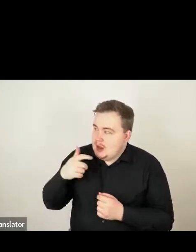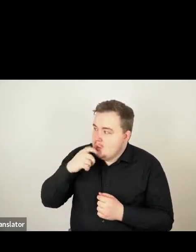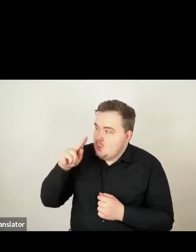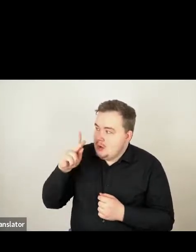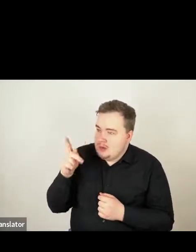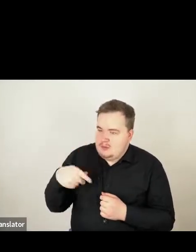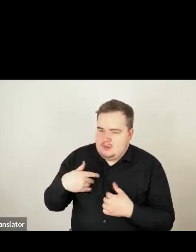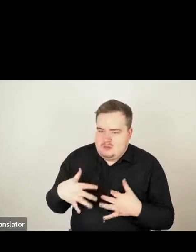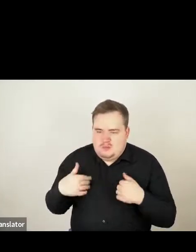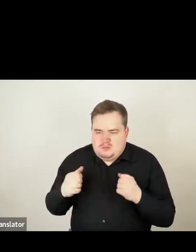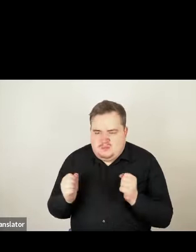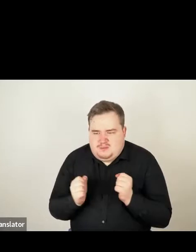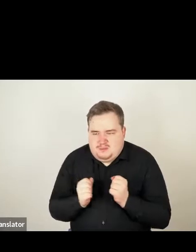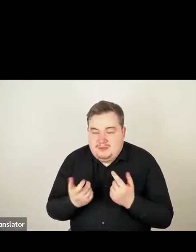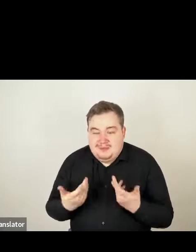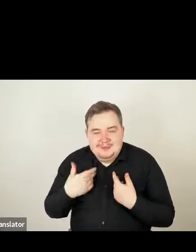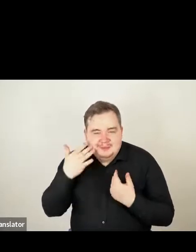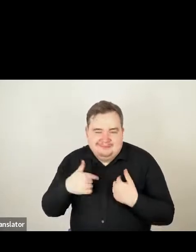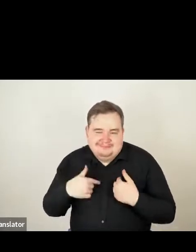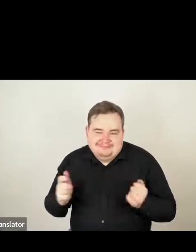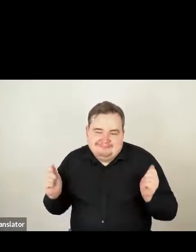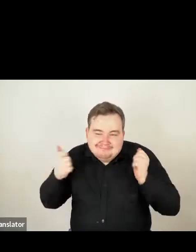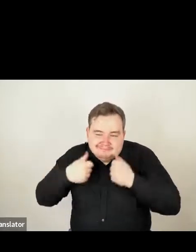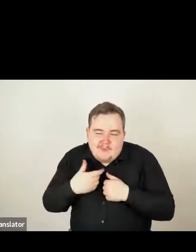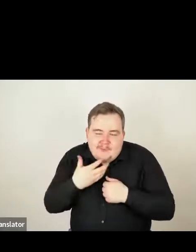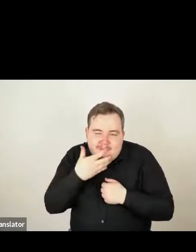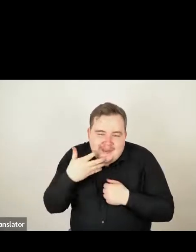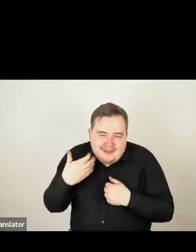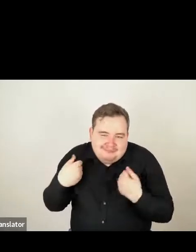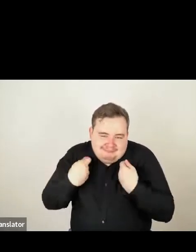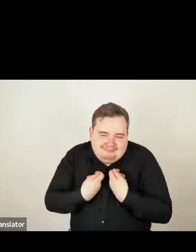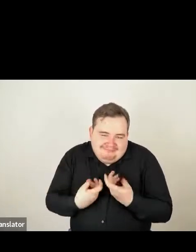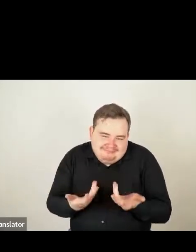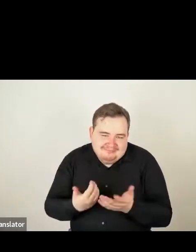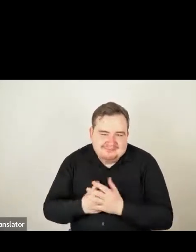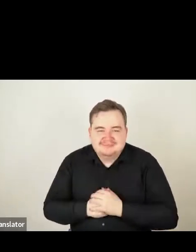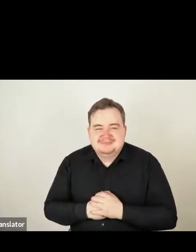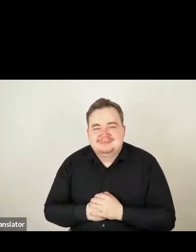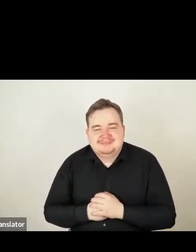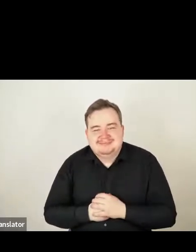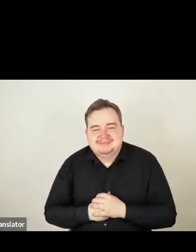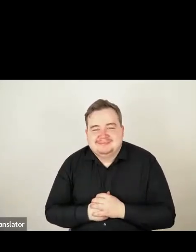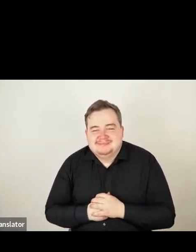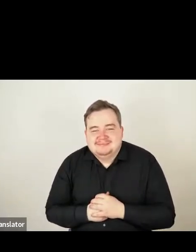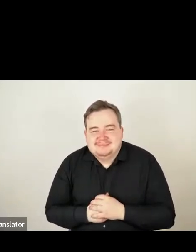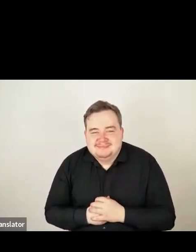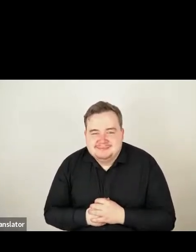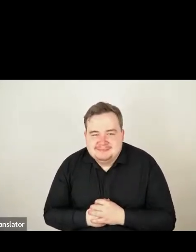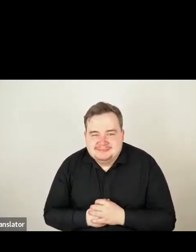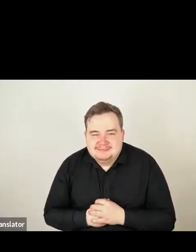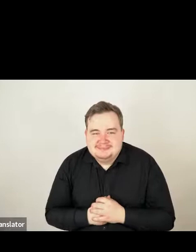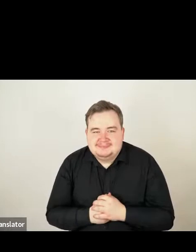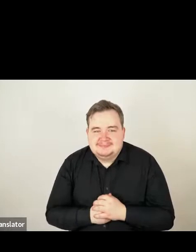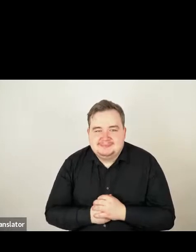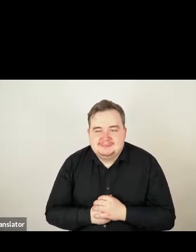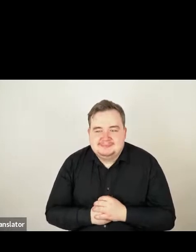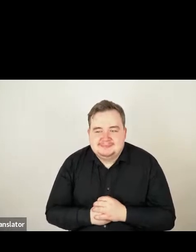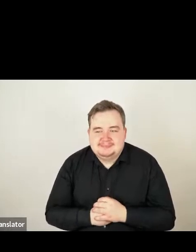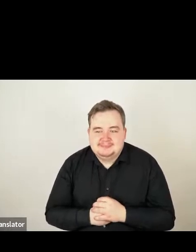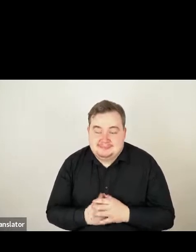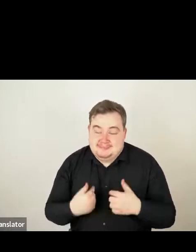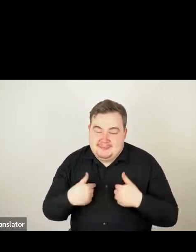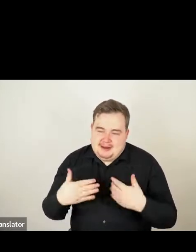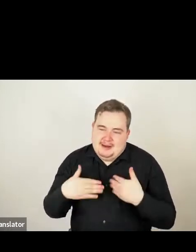on something warm, so I haven't got my smart jacket on, but I'm delighted nonetheless to be with